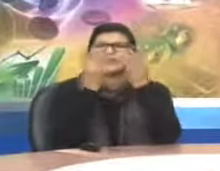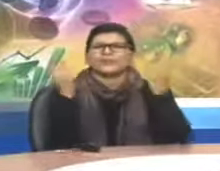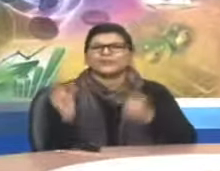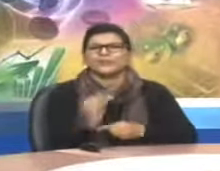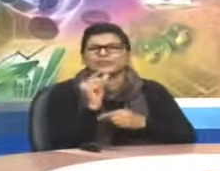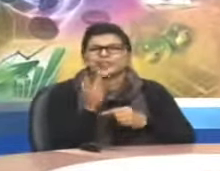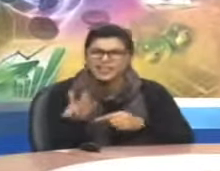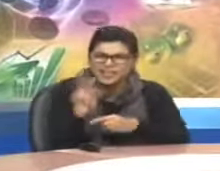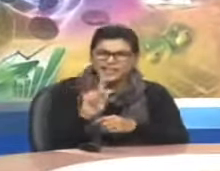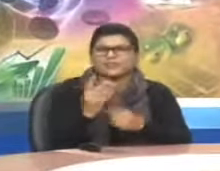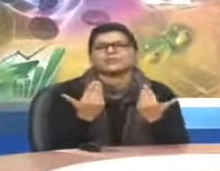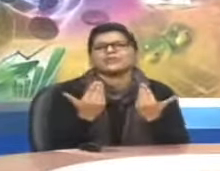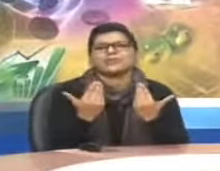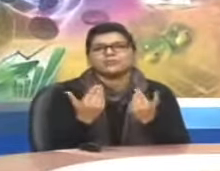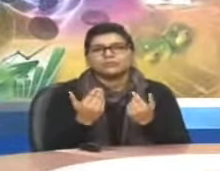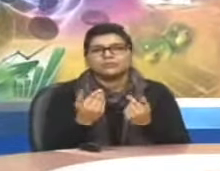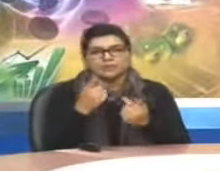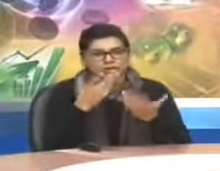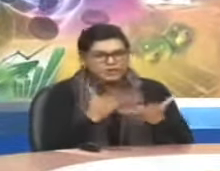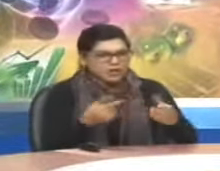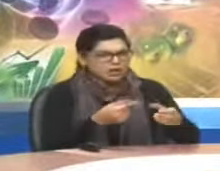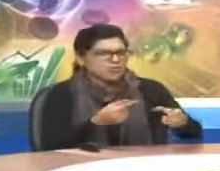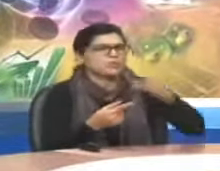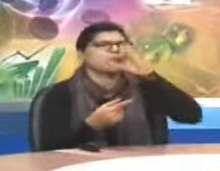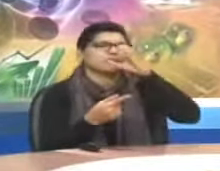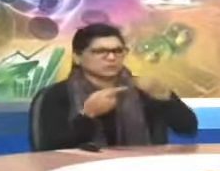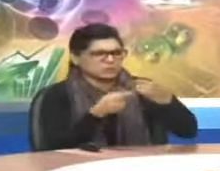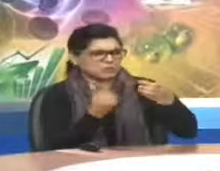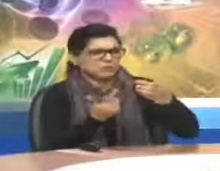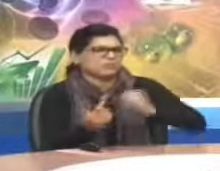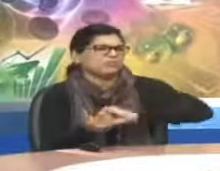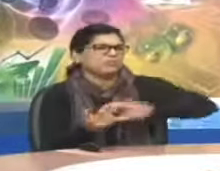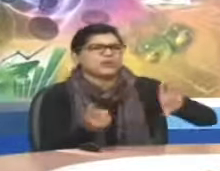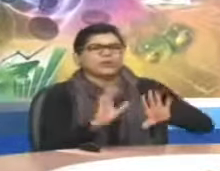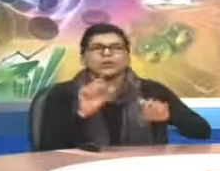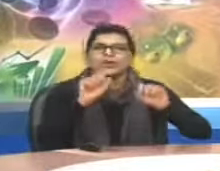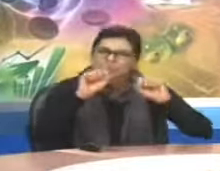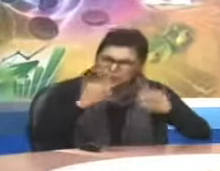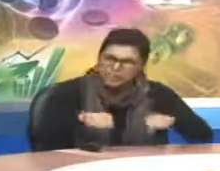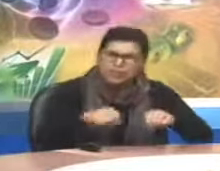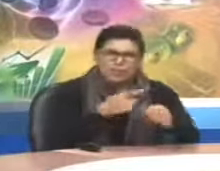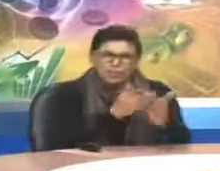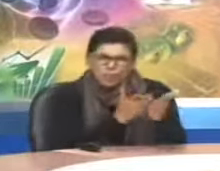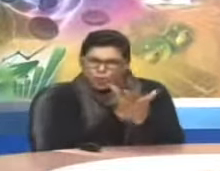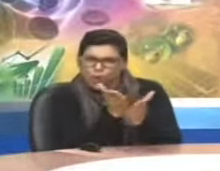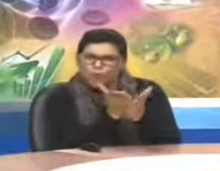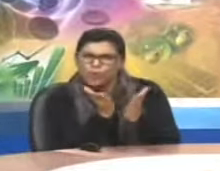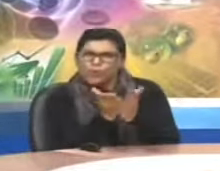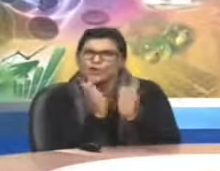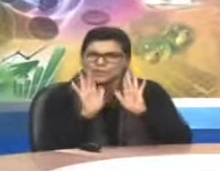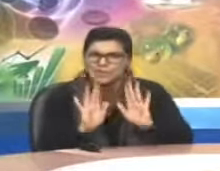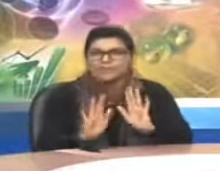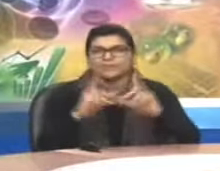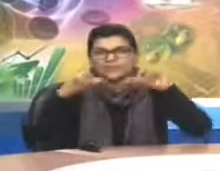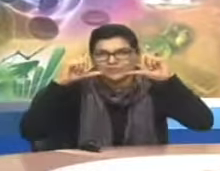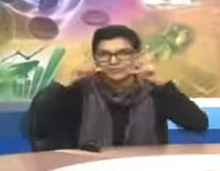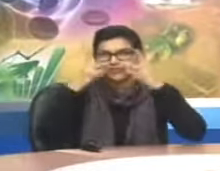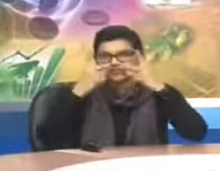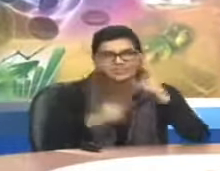the things which can be used at our home, the things which are used and we